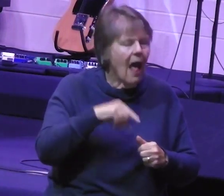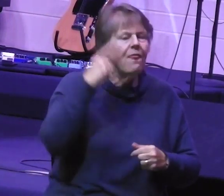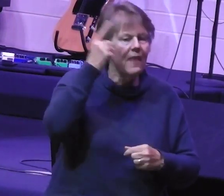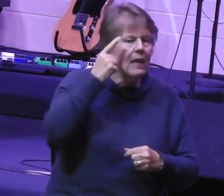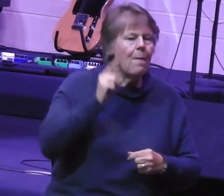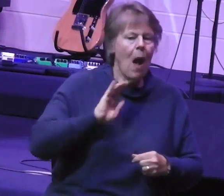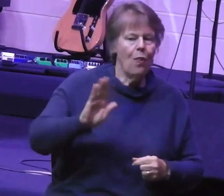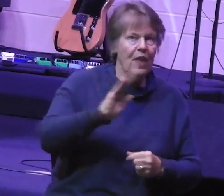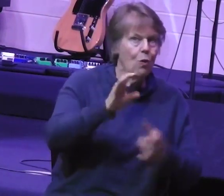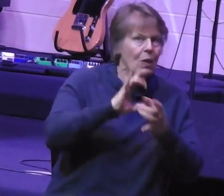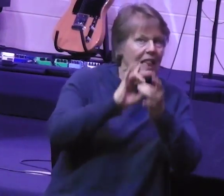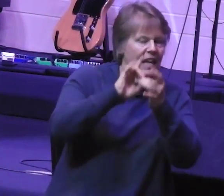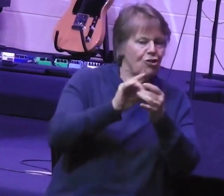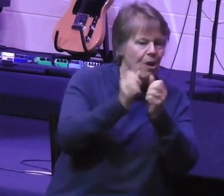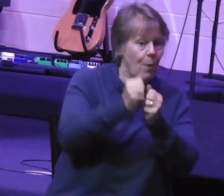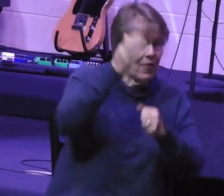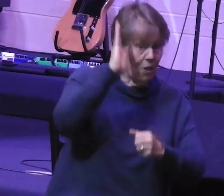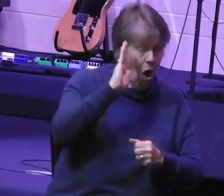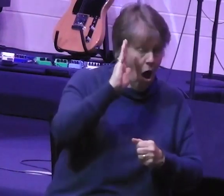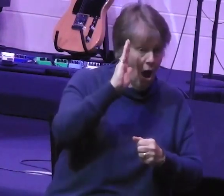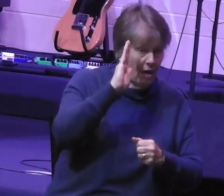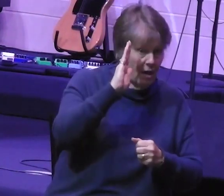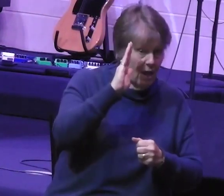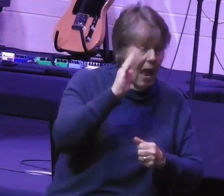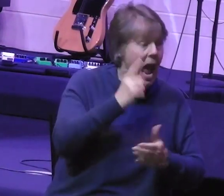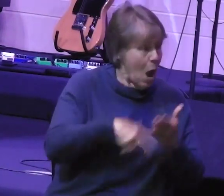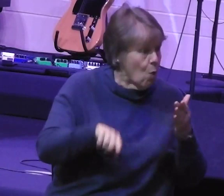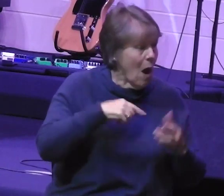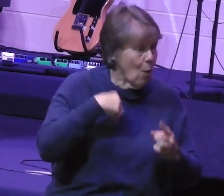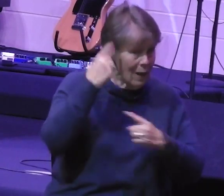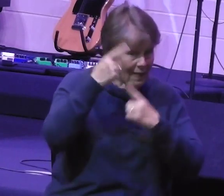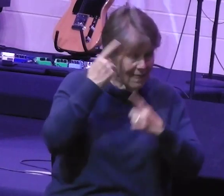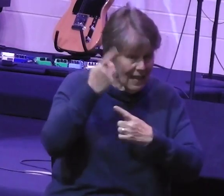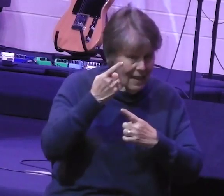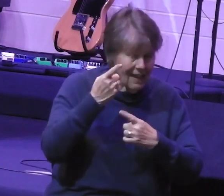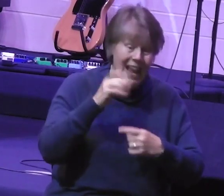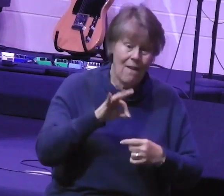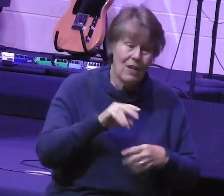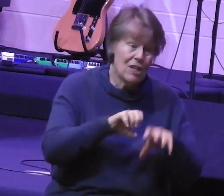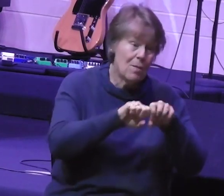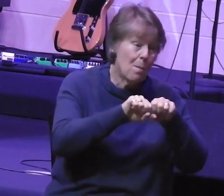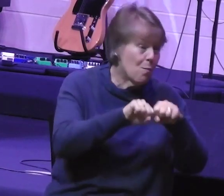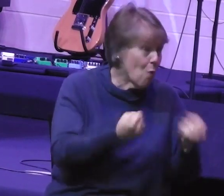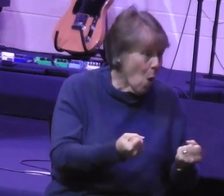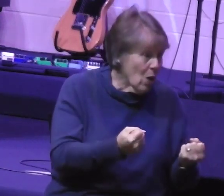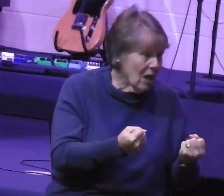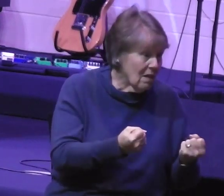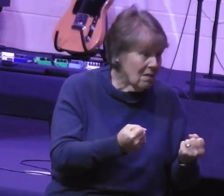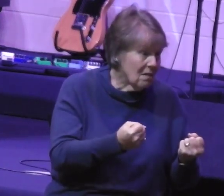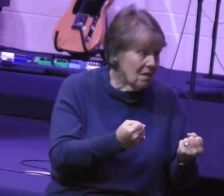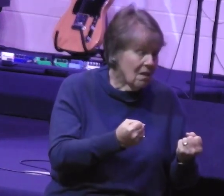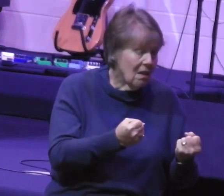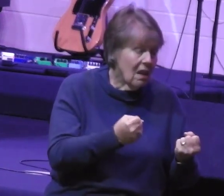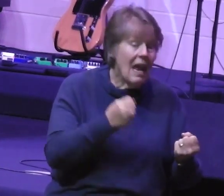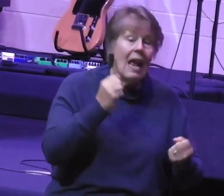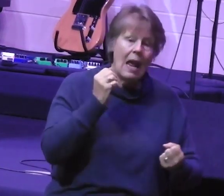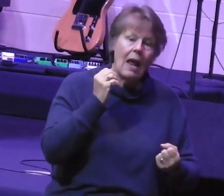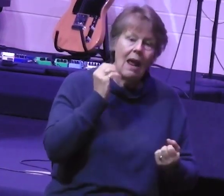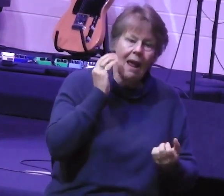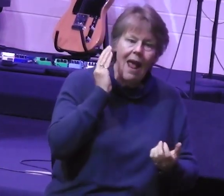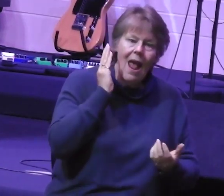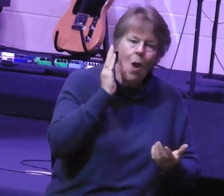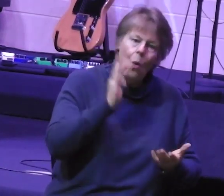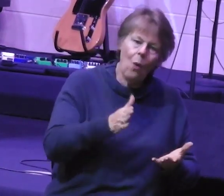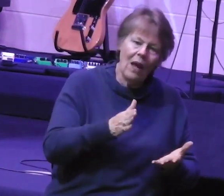if what we carry around in our minds, if what we think about God is broken somehow, it's going to impact, it's going to kind of break